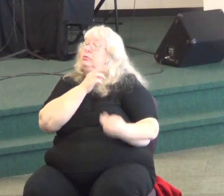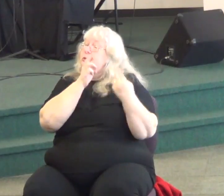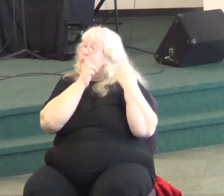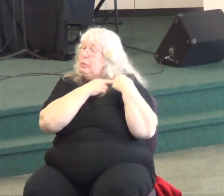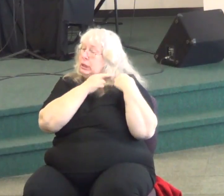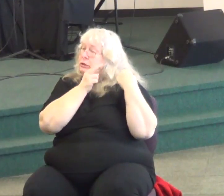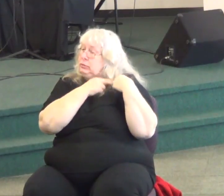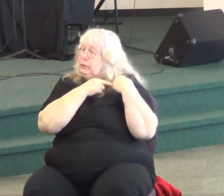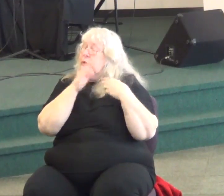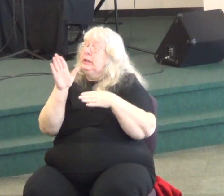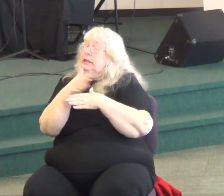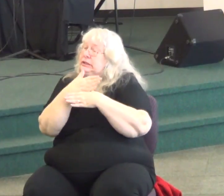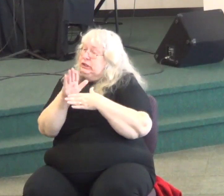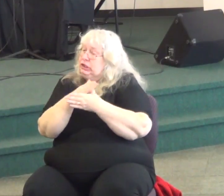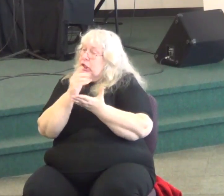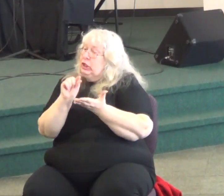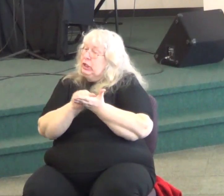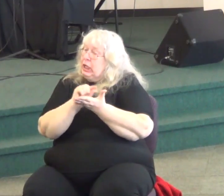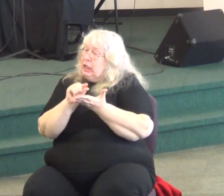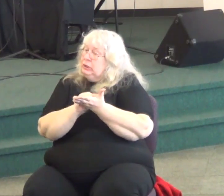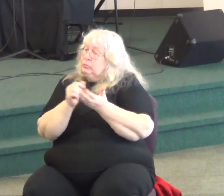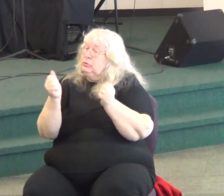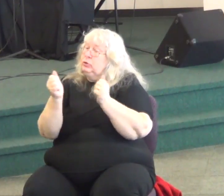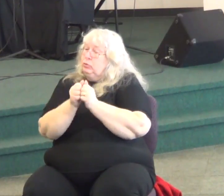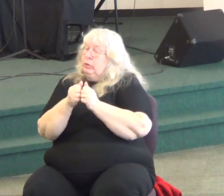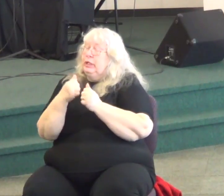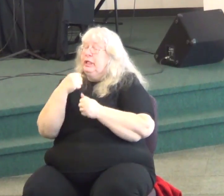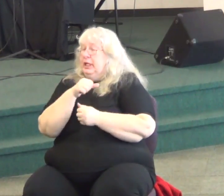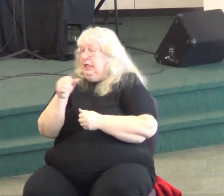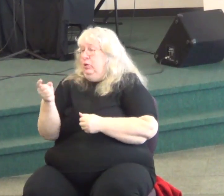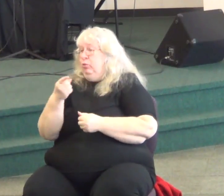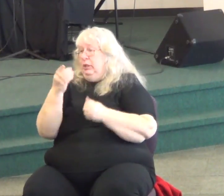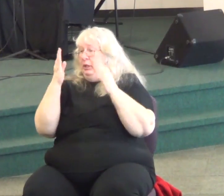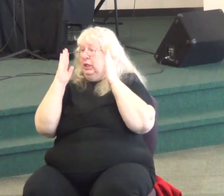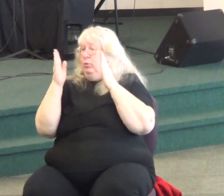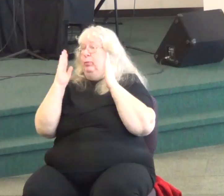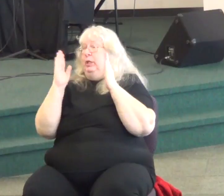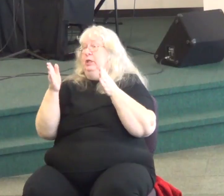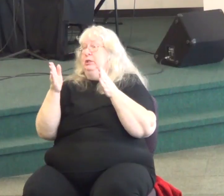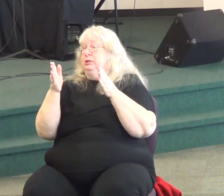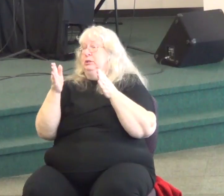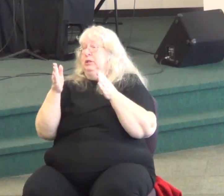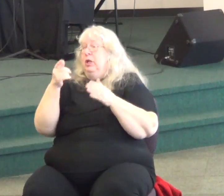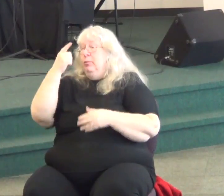listen. Because God so loved the world that he sent his son.